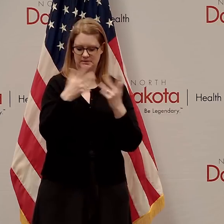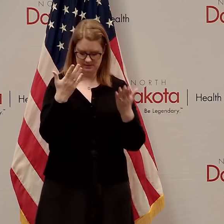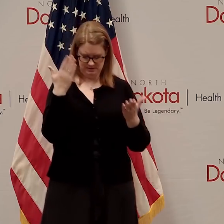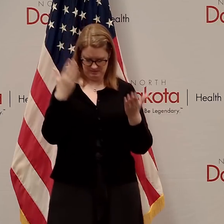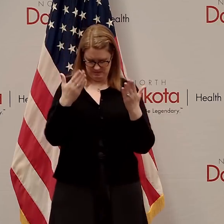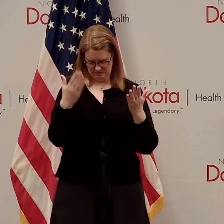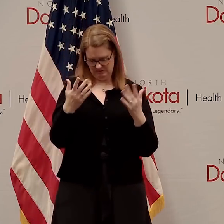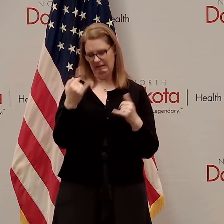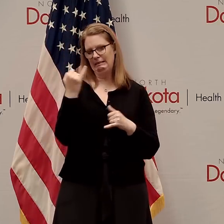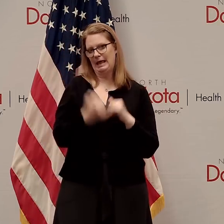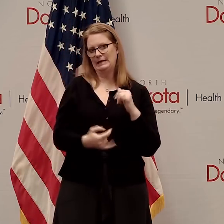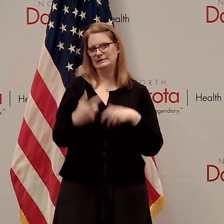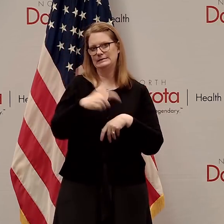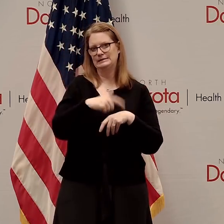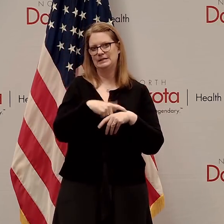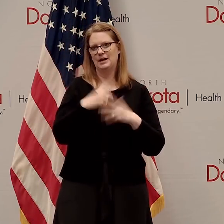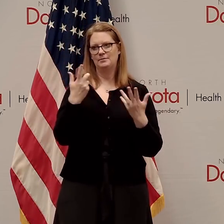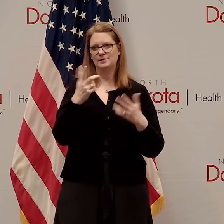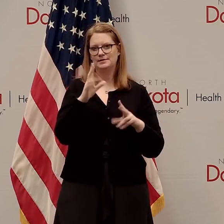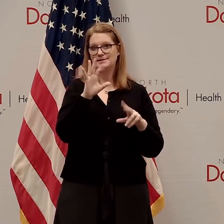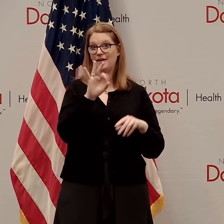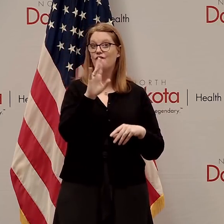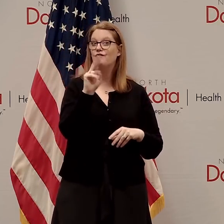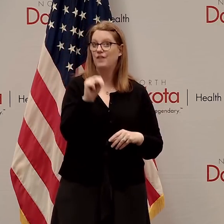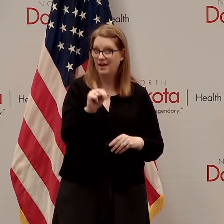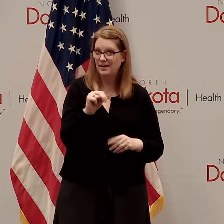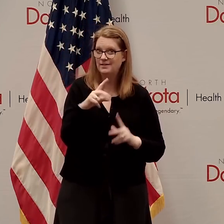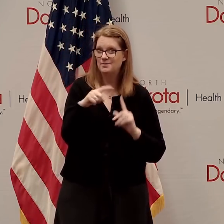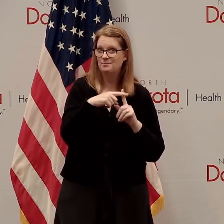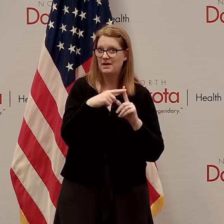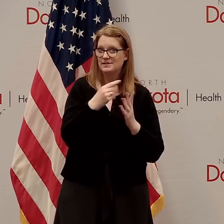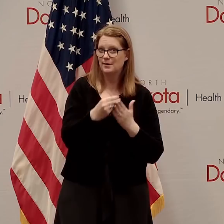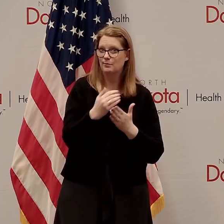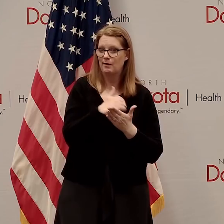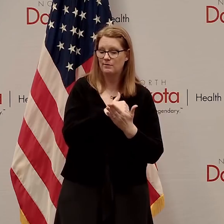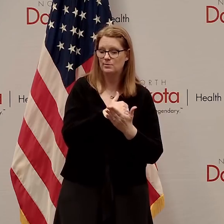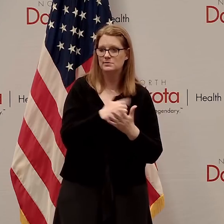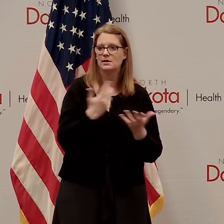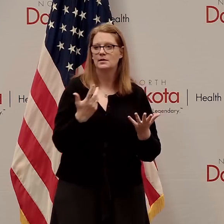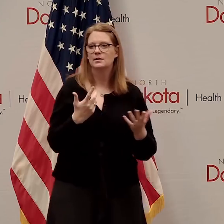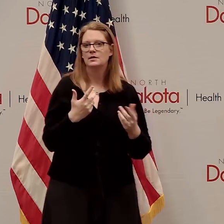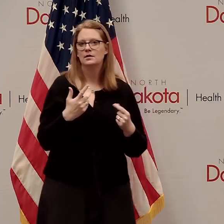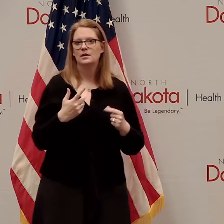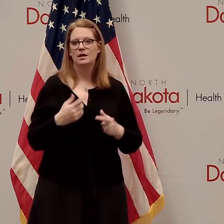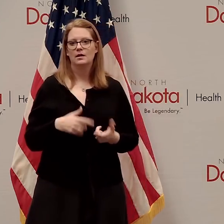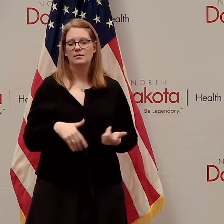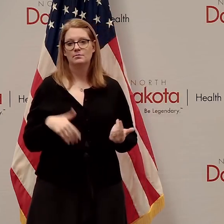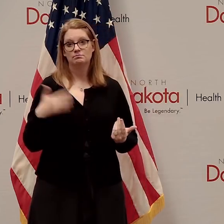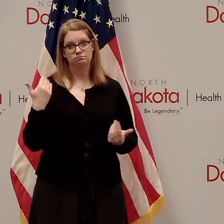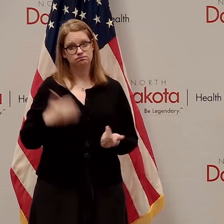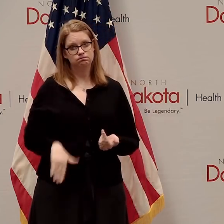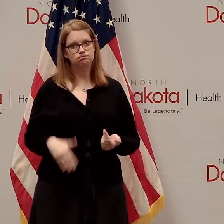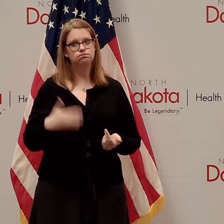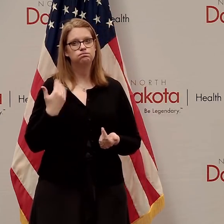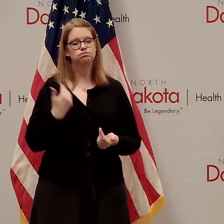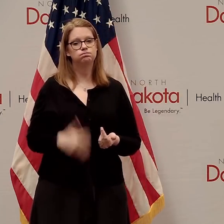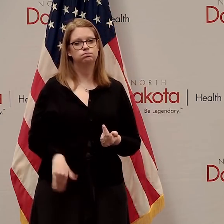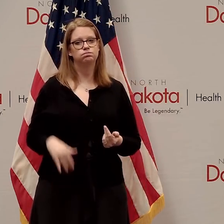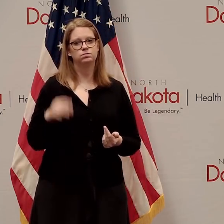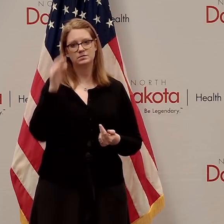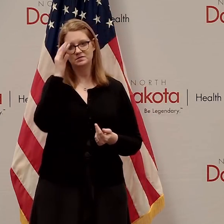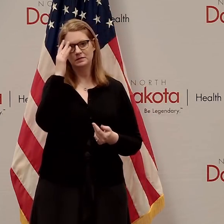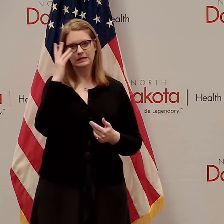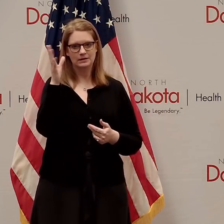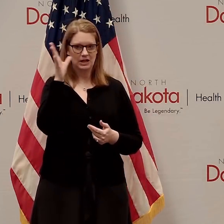to give a fun, positive state revenues update for a while, but we're facing a lot of big